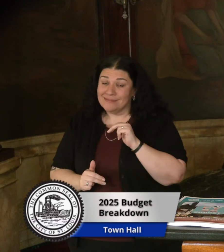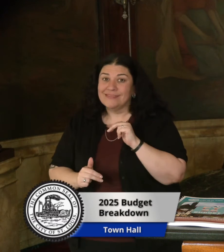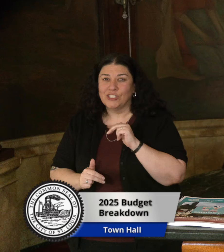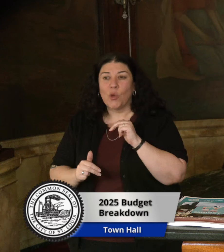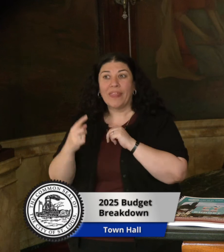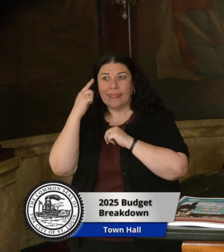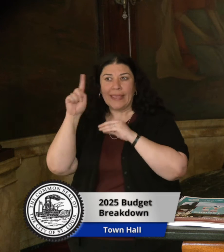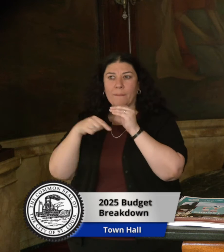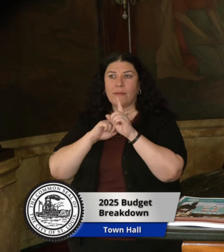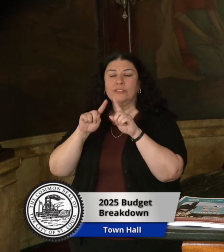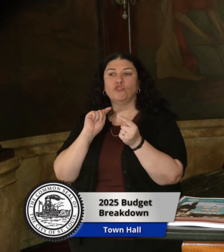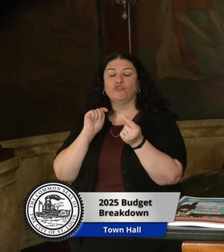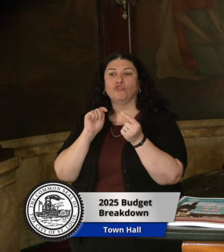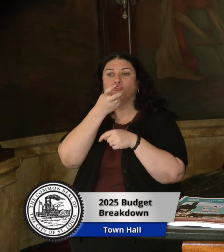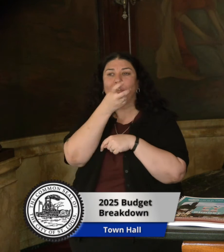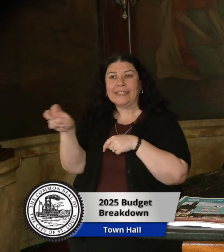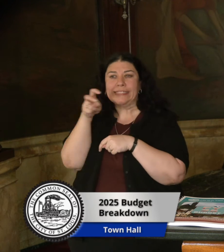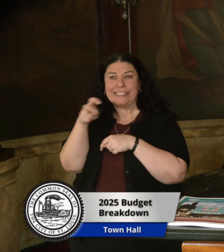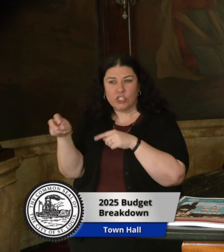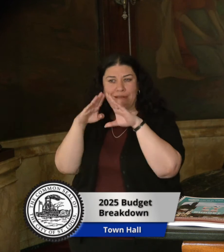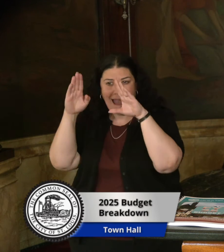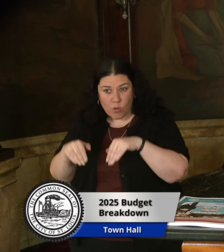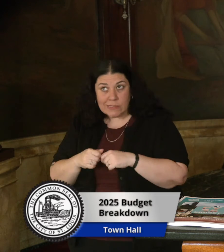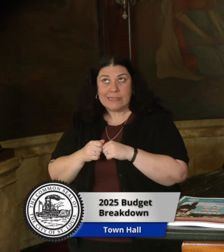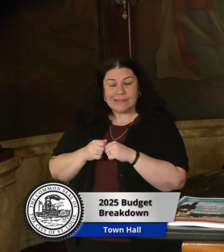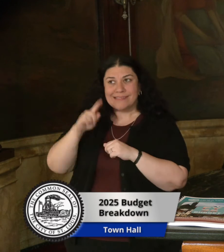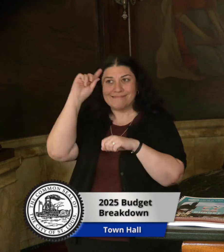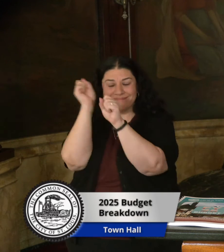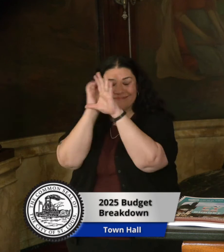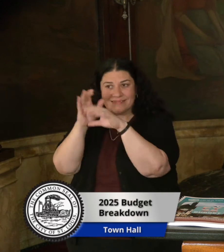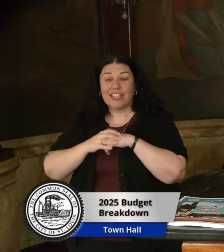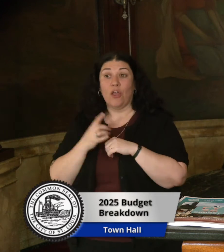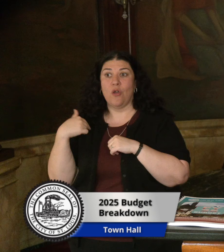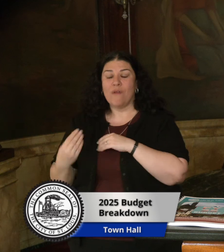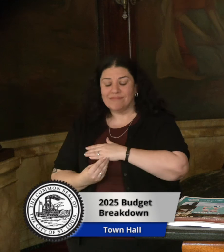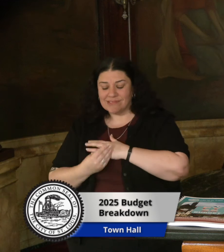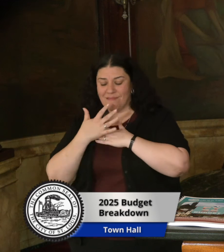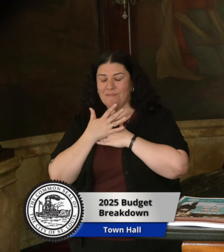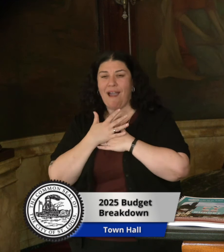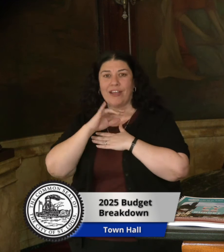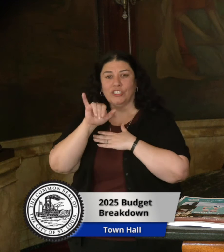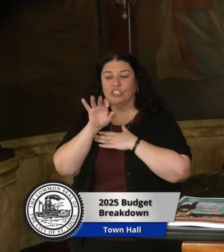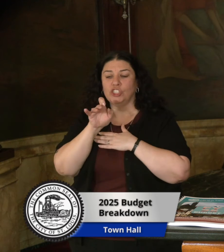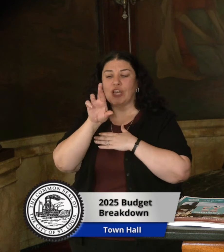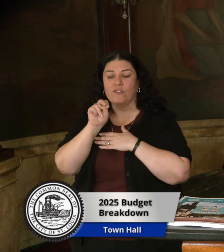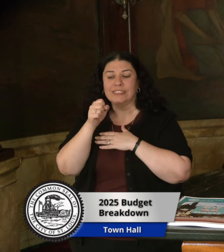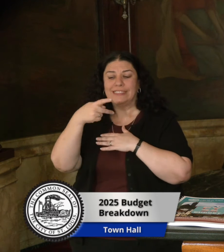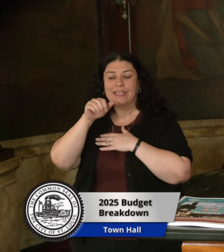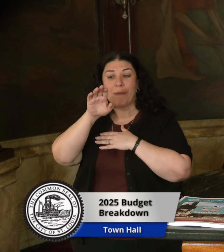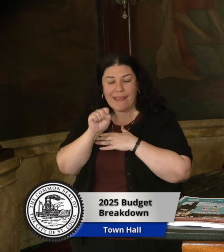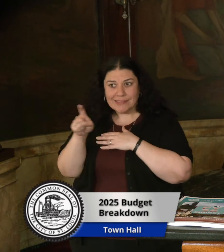for additional transitional housing. We continue to be inspired by the meaningful work at Jefferson Spaces